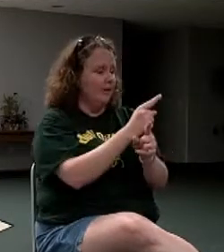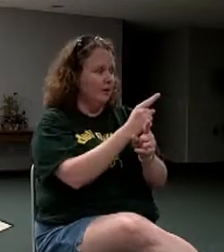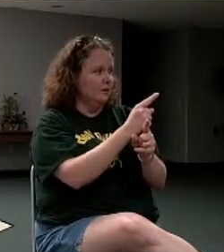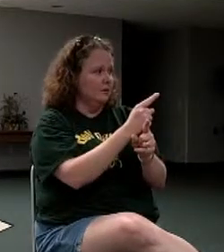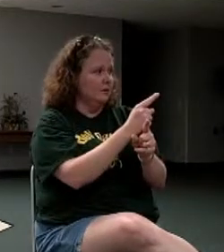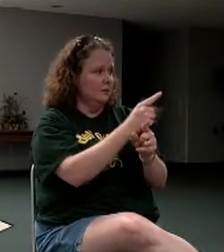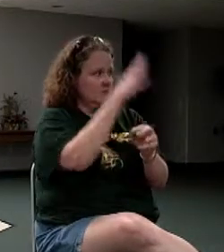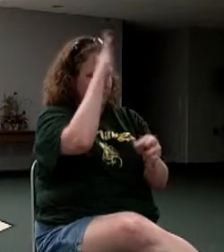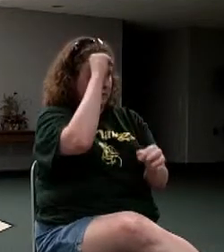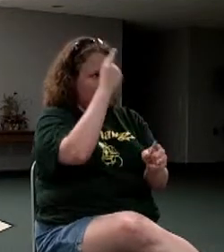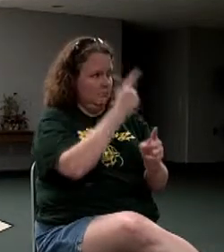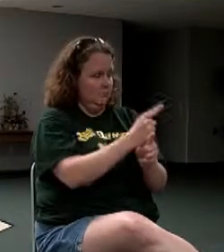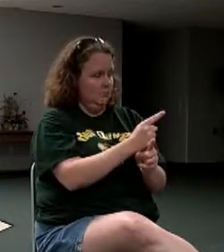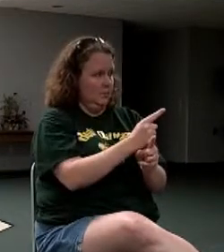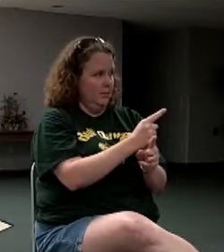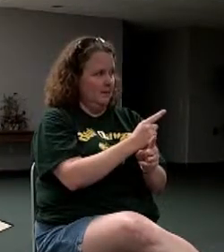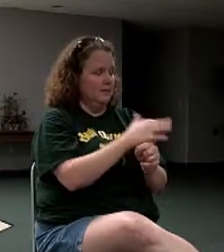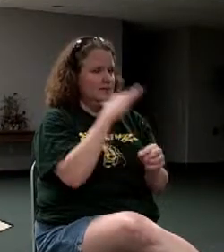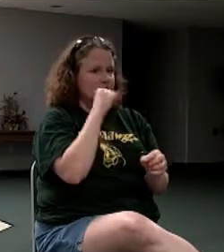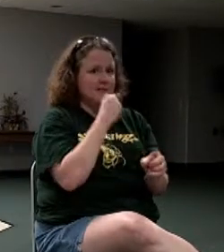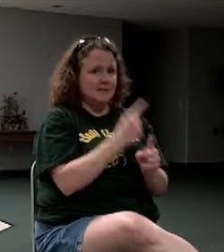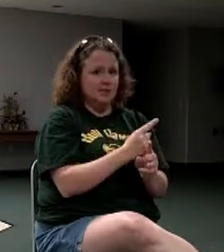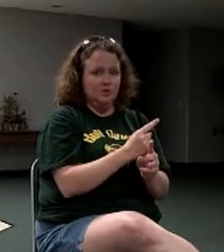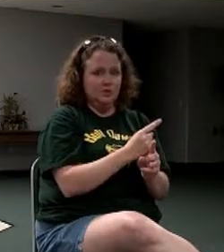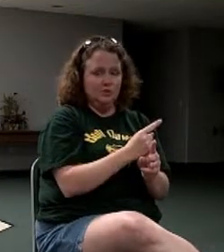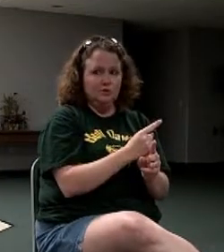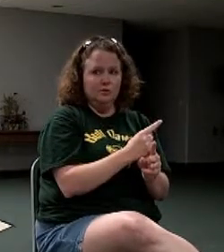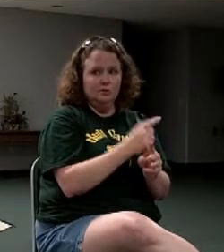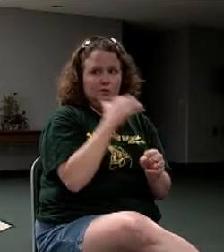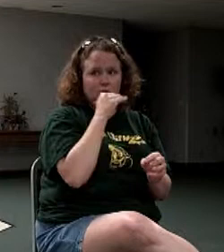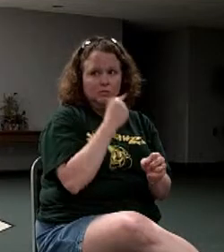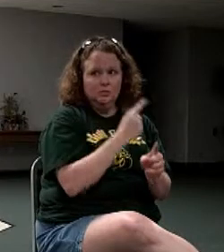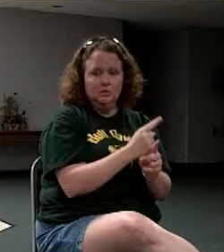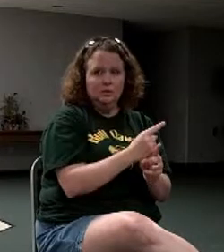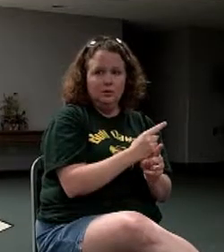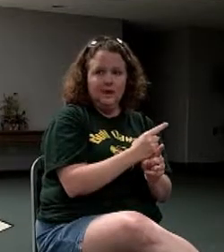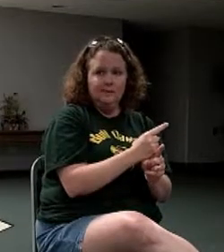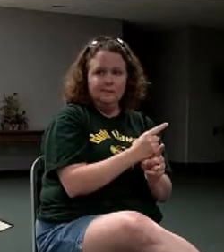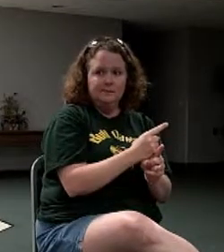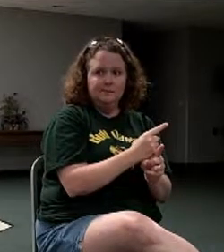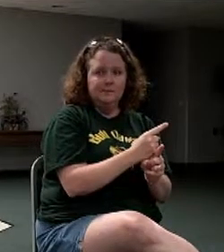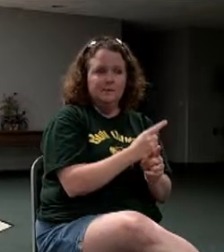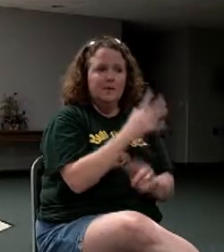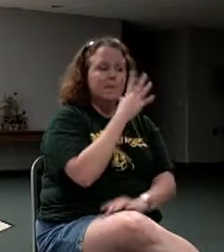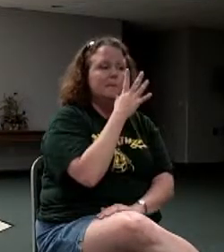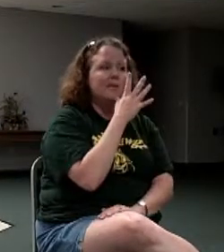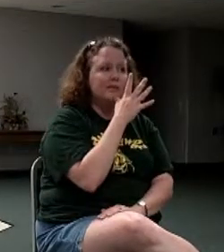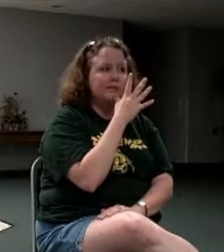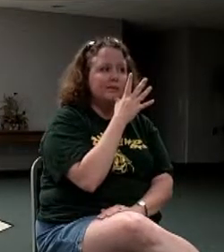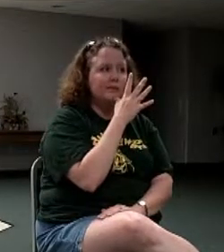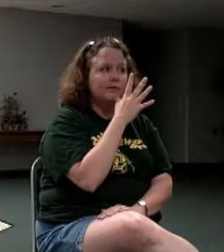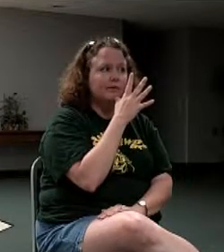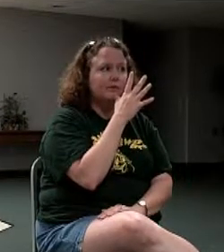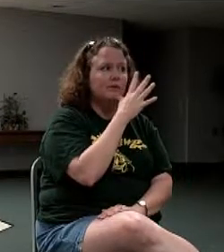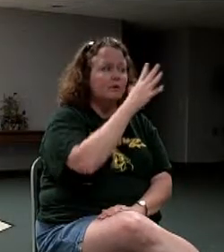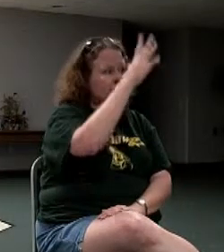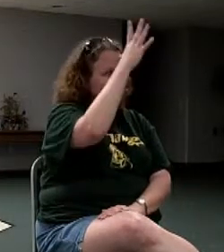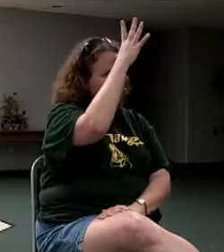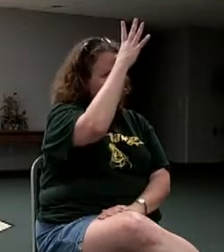Brother, boy right. Sister, girl right. Mother,